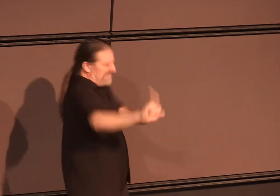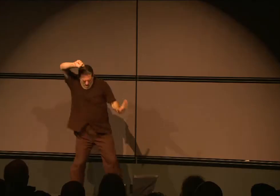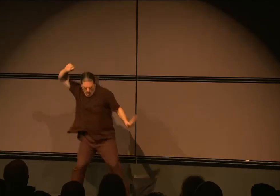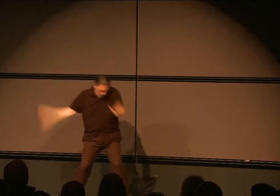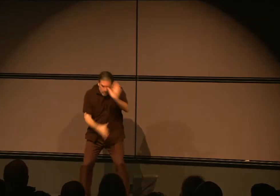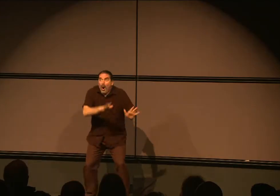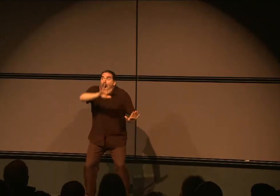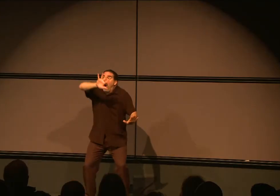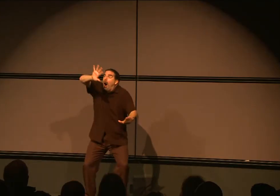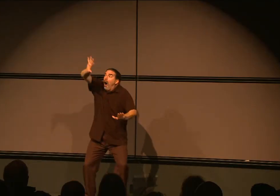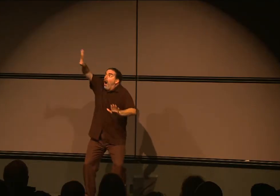Turn around.